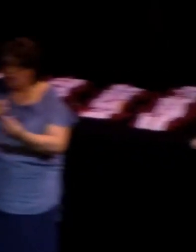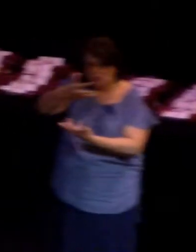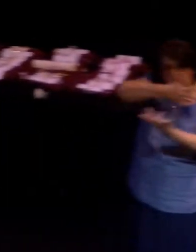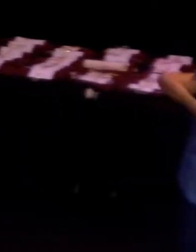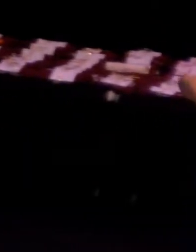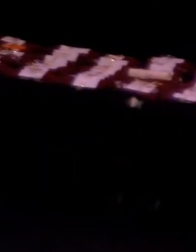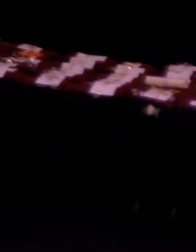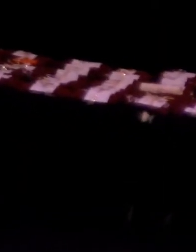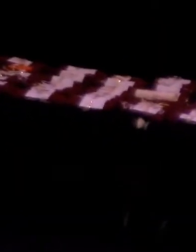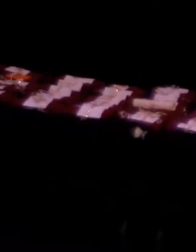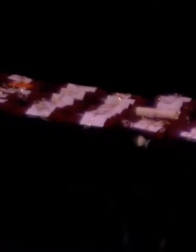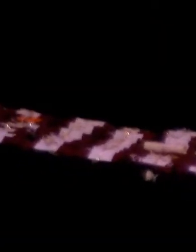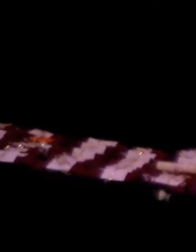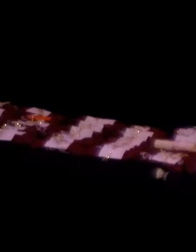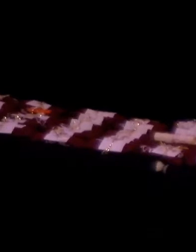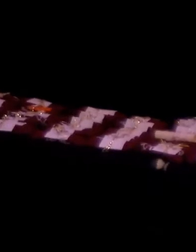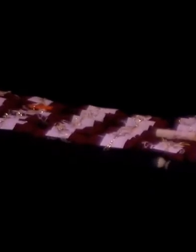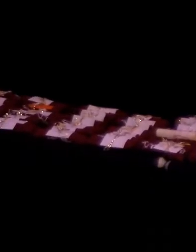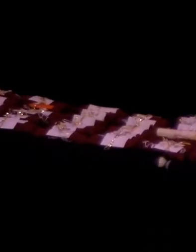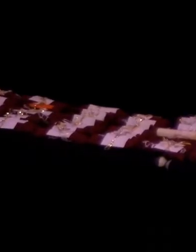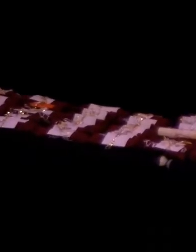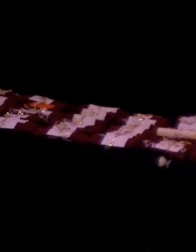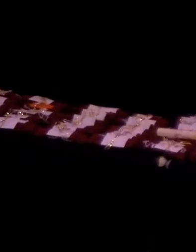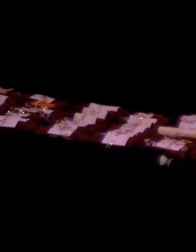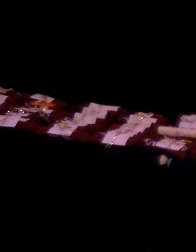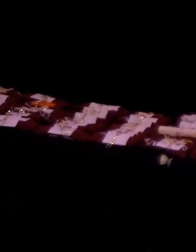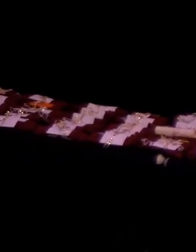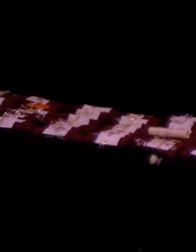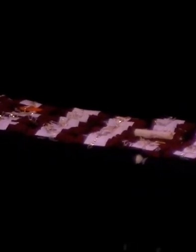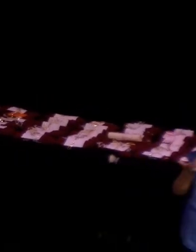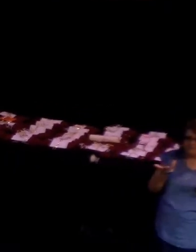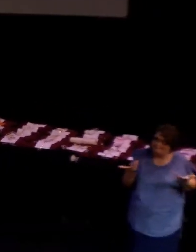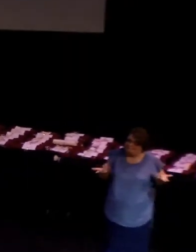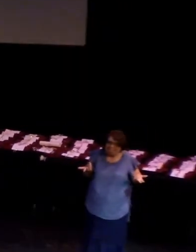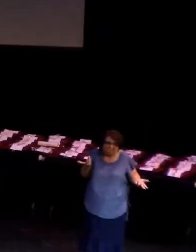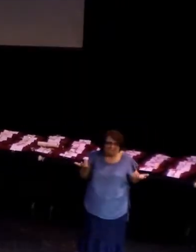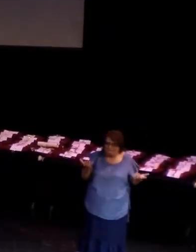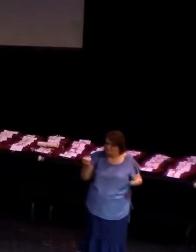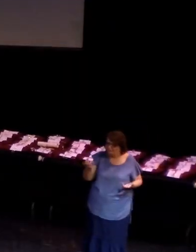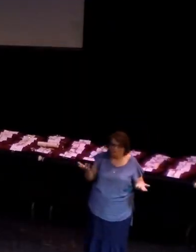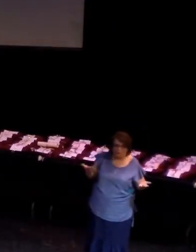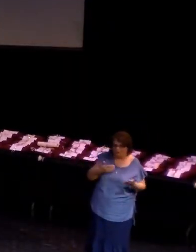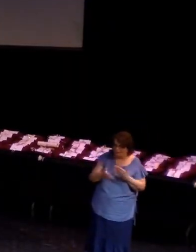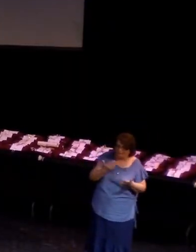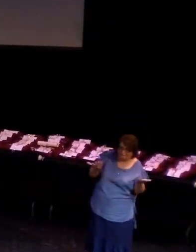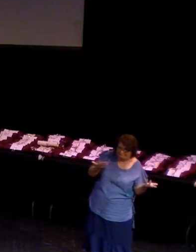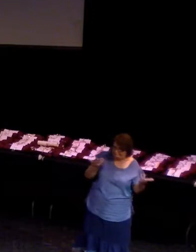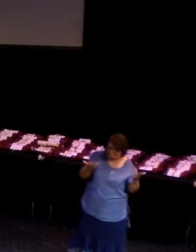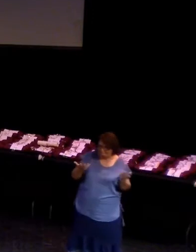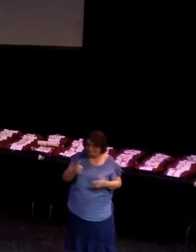I wrote a protest song. I don't have any disclaimers on content, I kept it all clean and whatnot, but